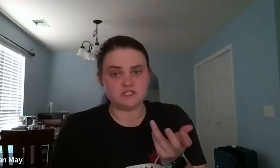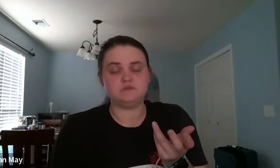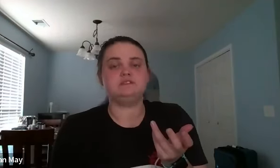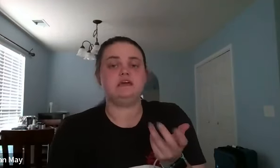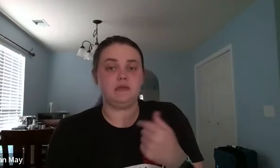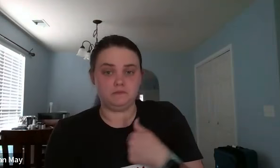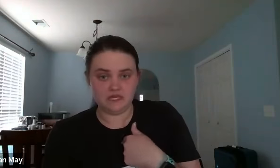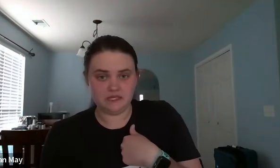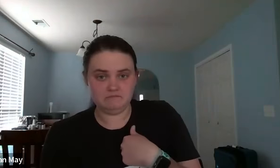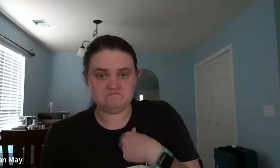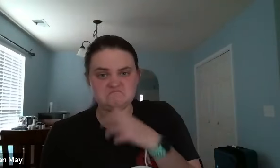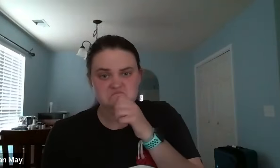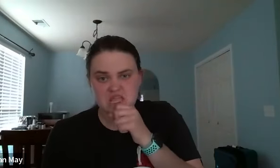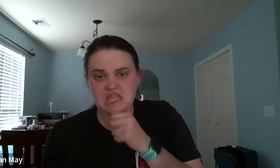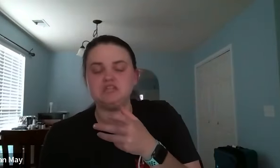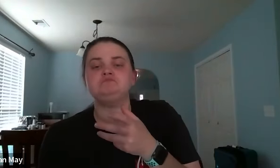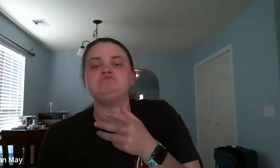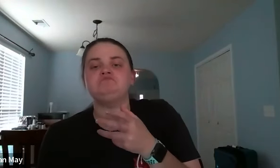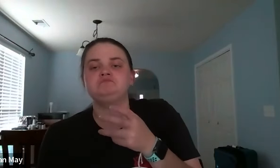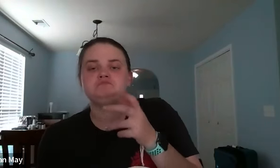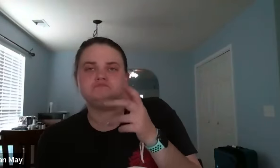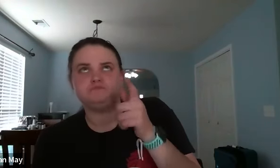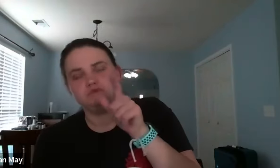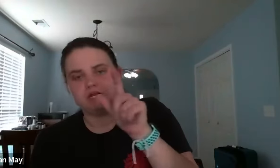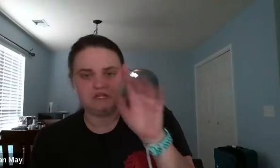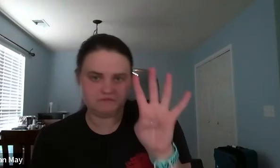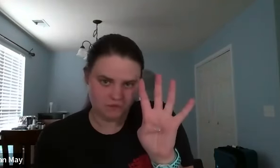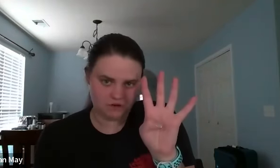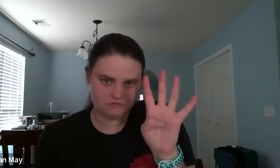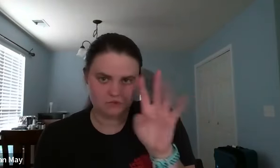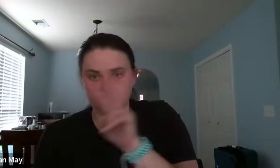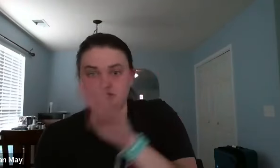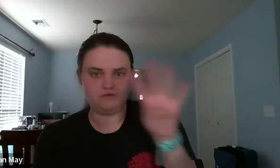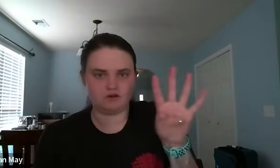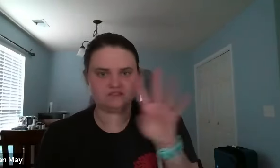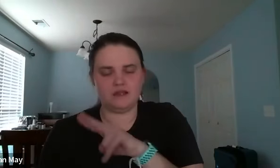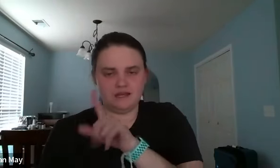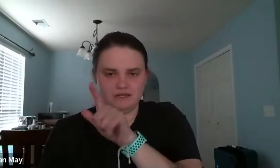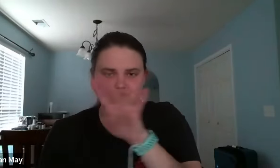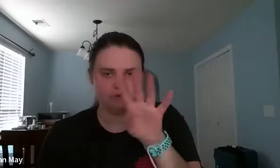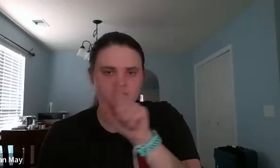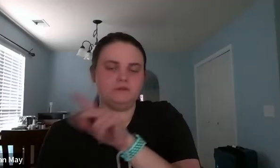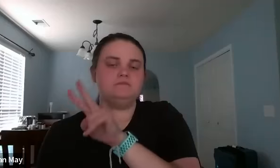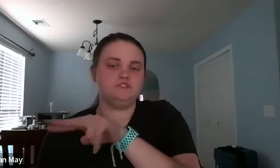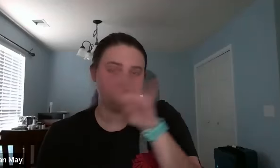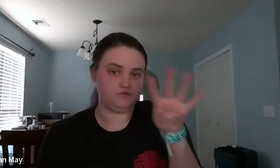you would say me, age 24 or 24. Sorry, I know I did the weird one,